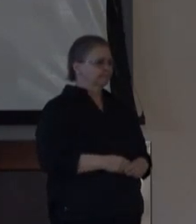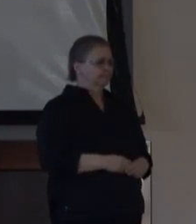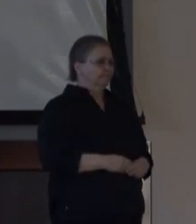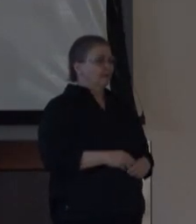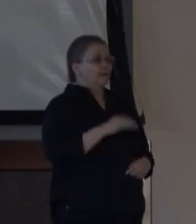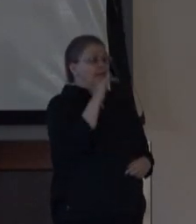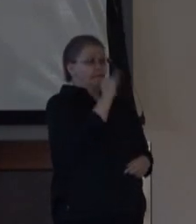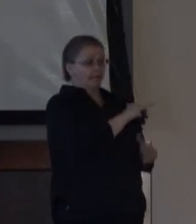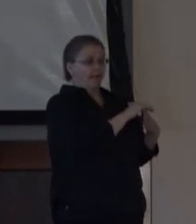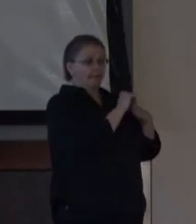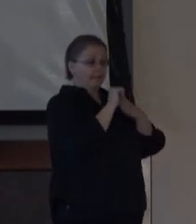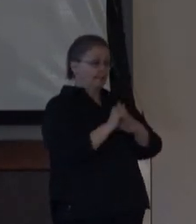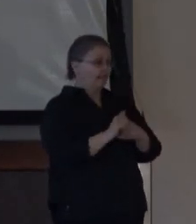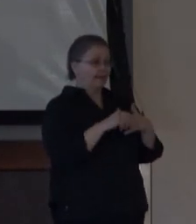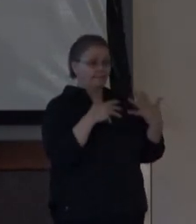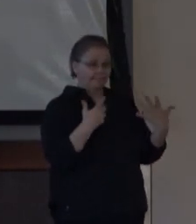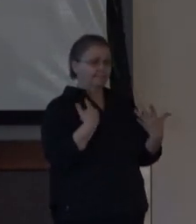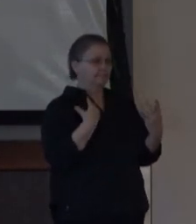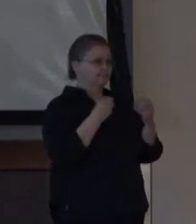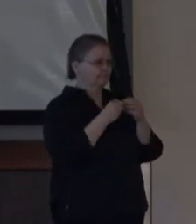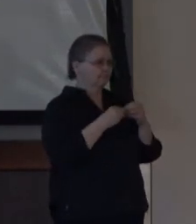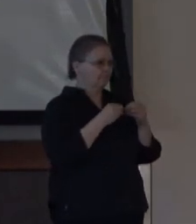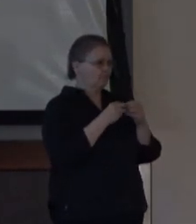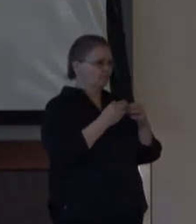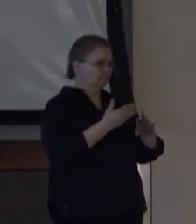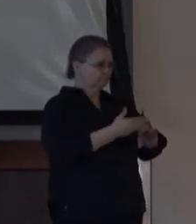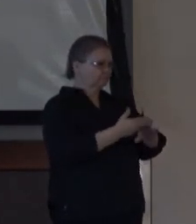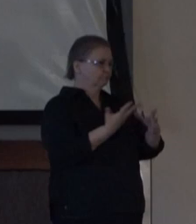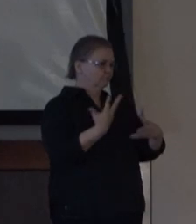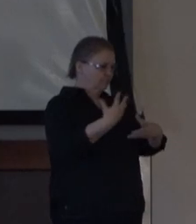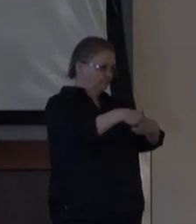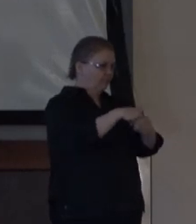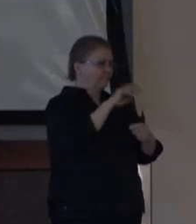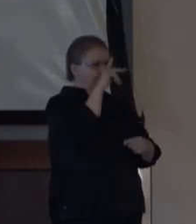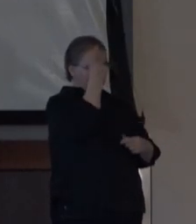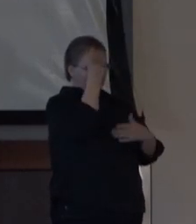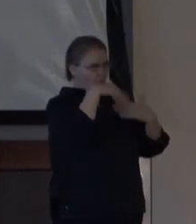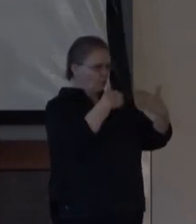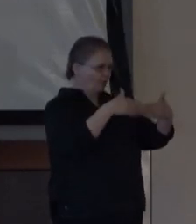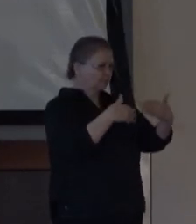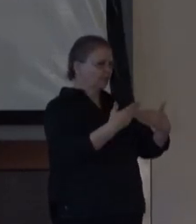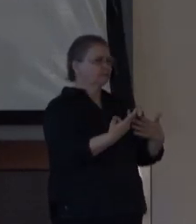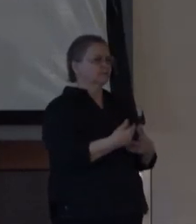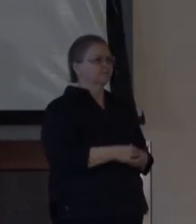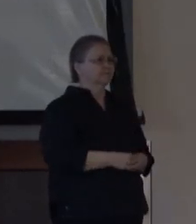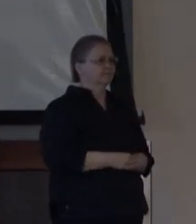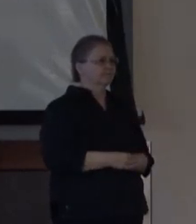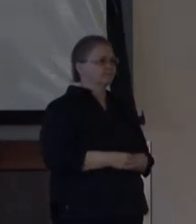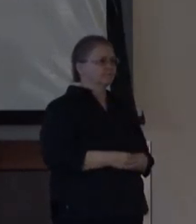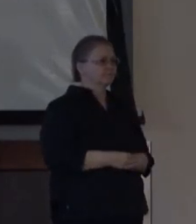That experience led to me getting more involved in the political process. Like I said, I got involved in the